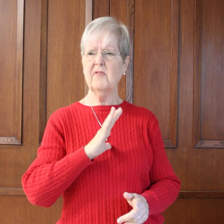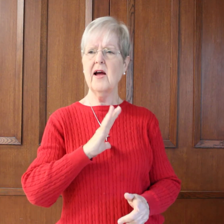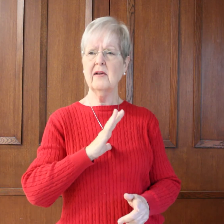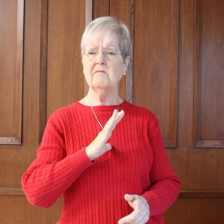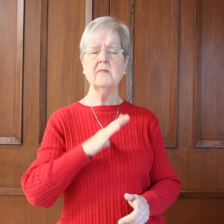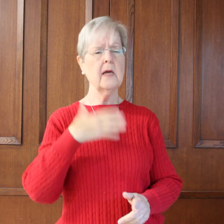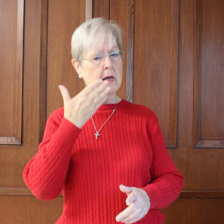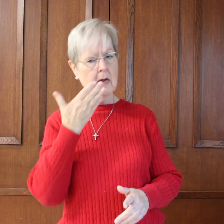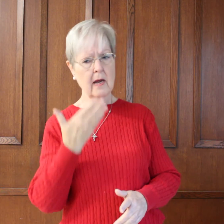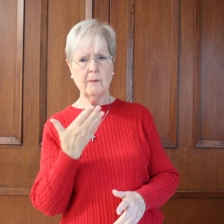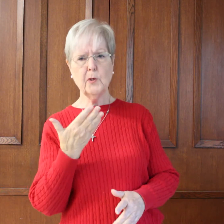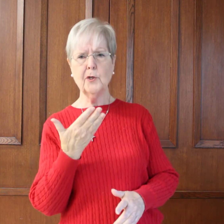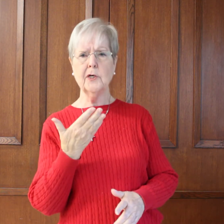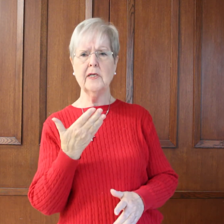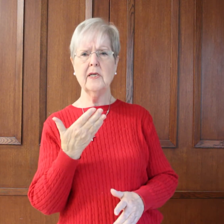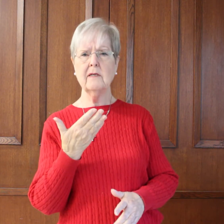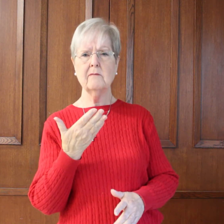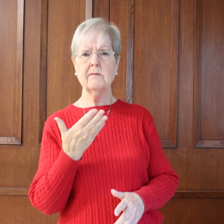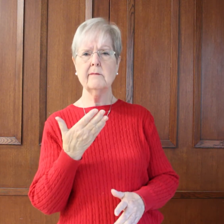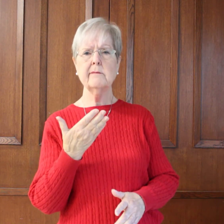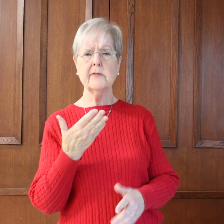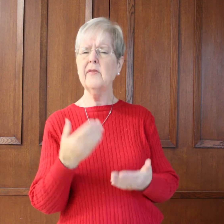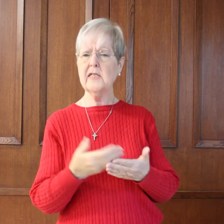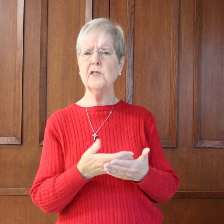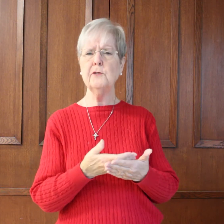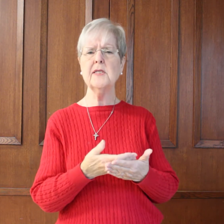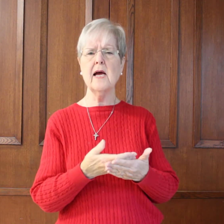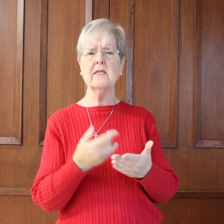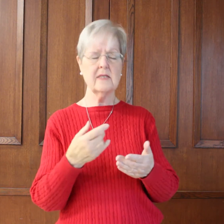I'm fine. I'm good. So that's new signs.